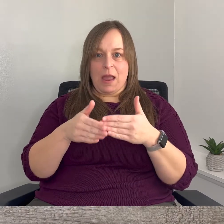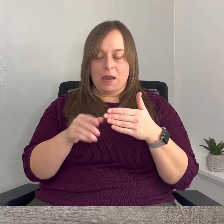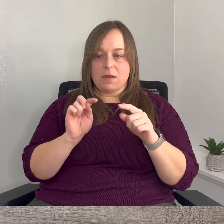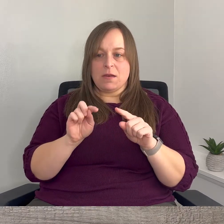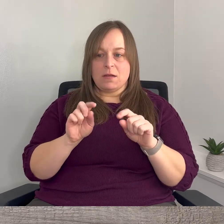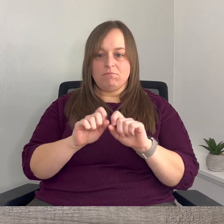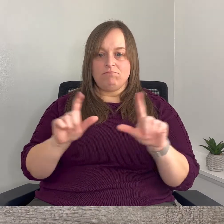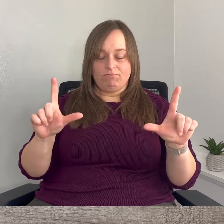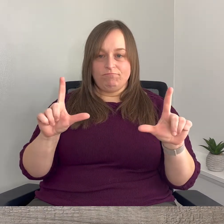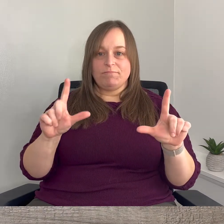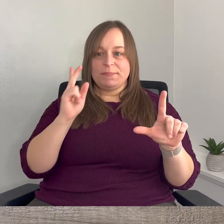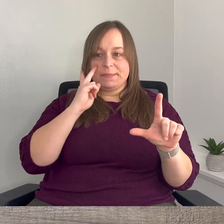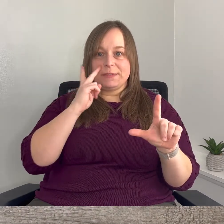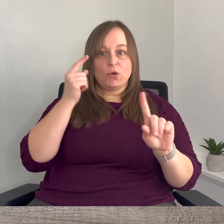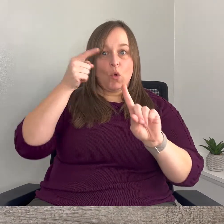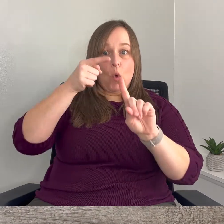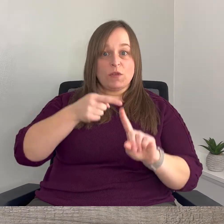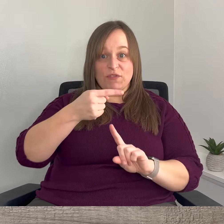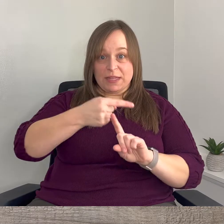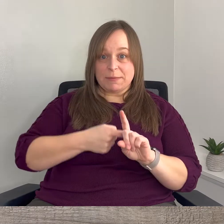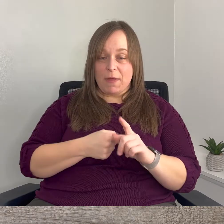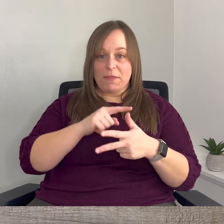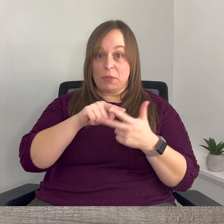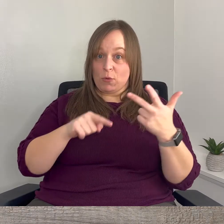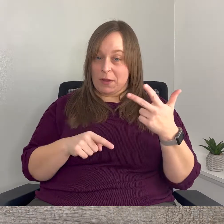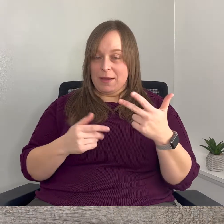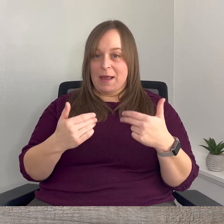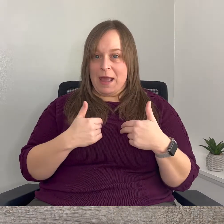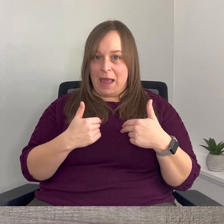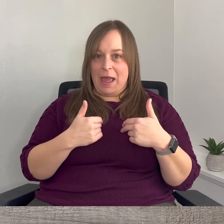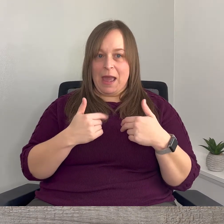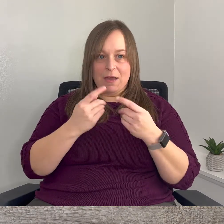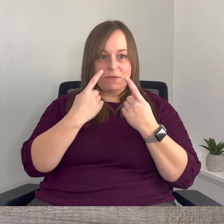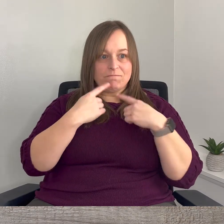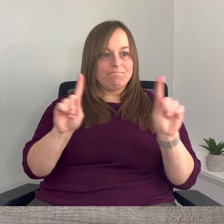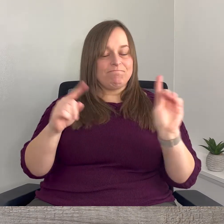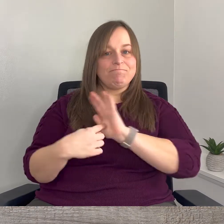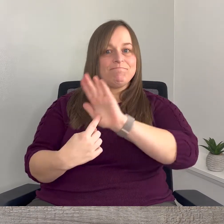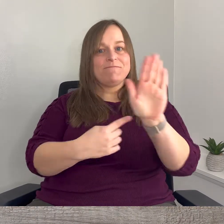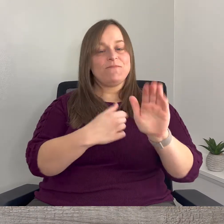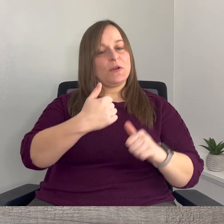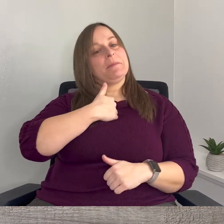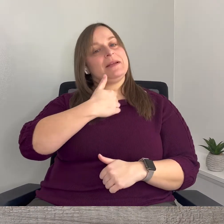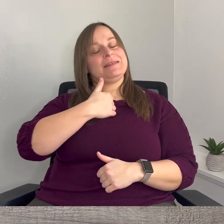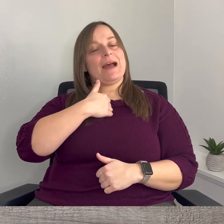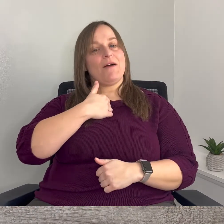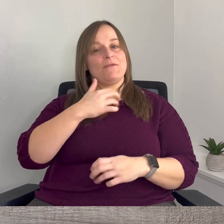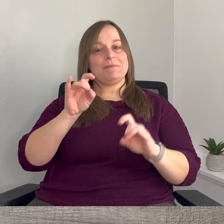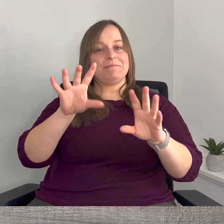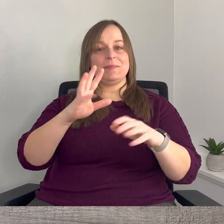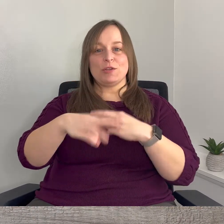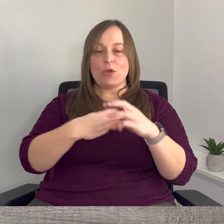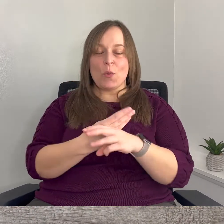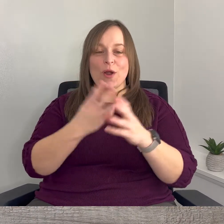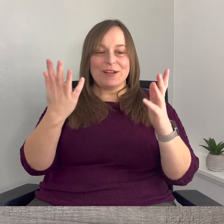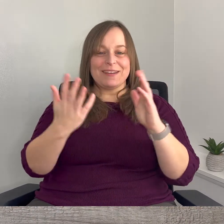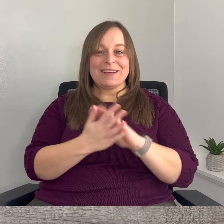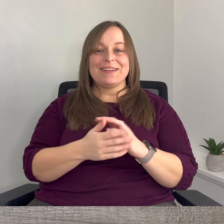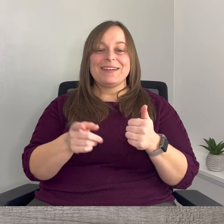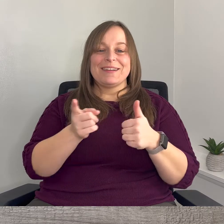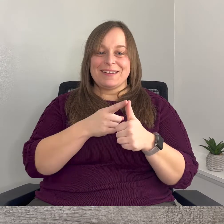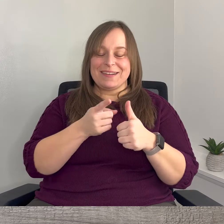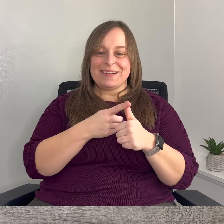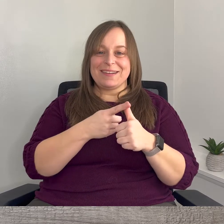then at the end here, I used goals for this month. I have 3 goals that I'm putting out for myself, manifesting into the